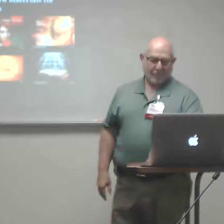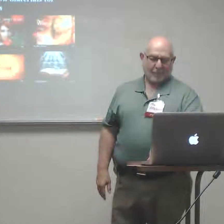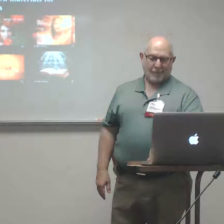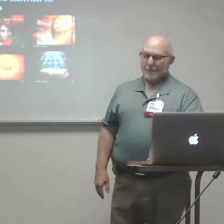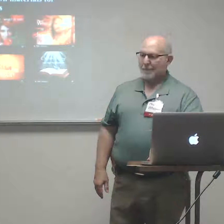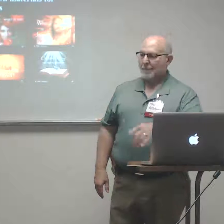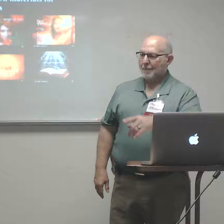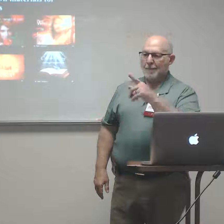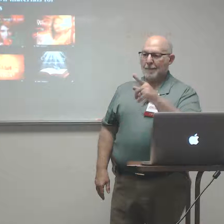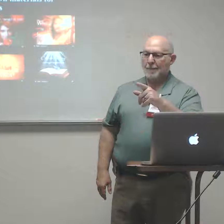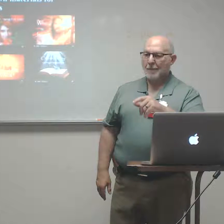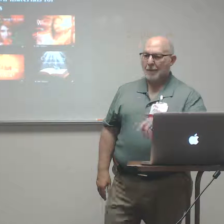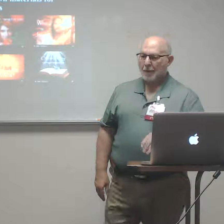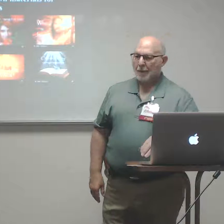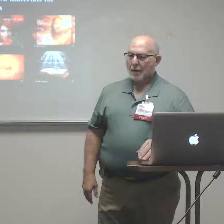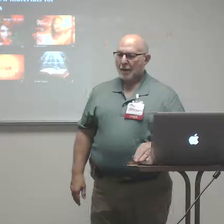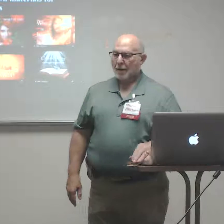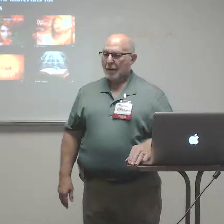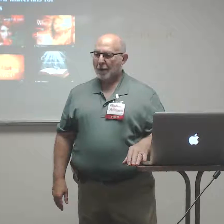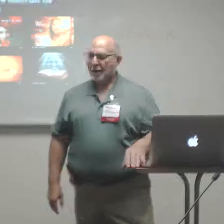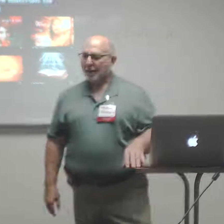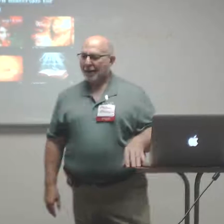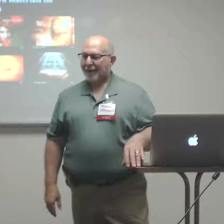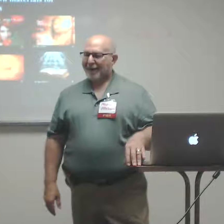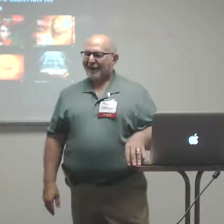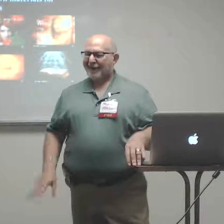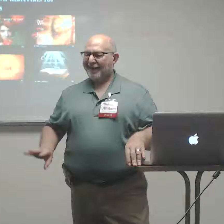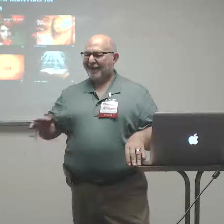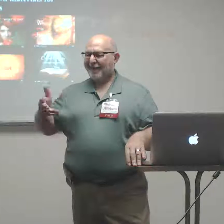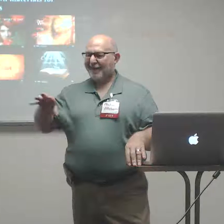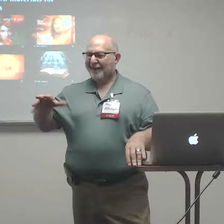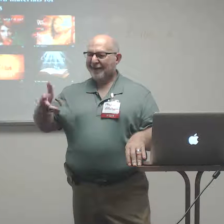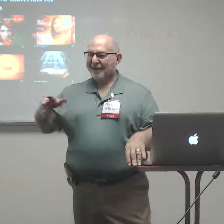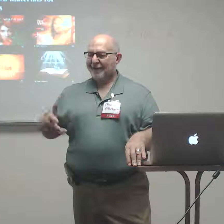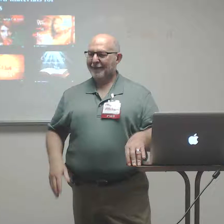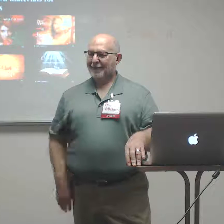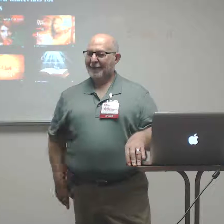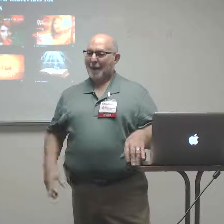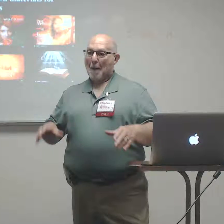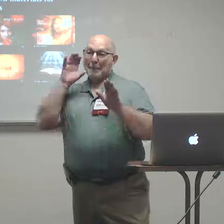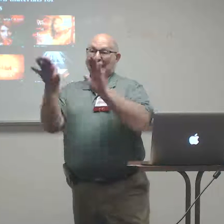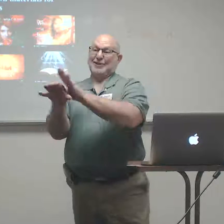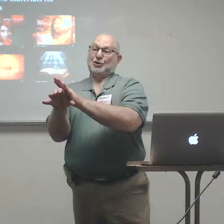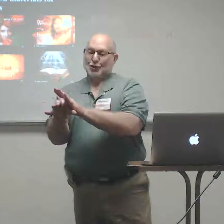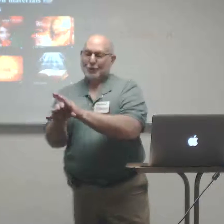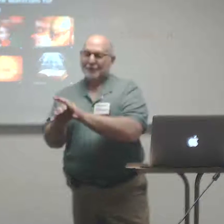block on there. Any questions back? Could you draw? Can you draw a little bit? Pictures.